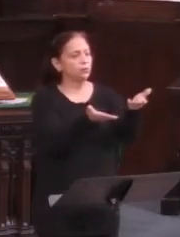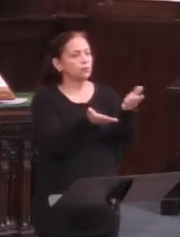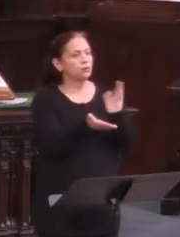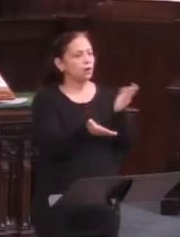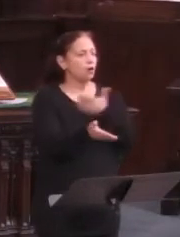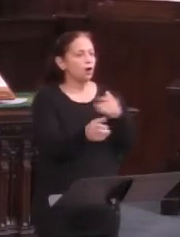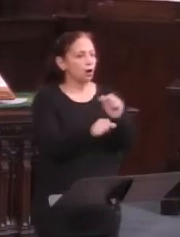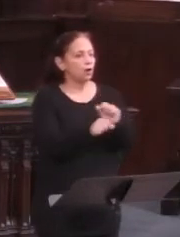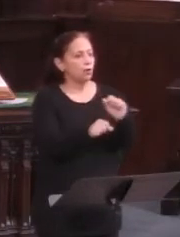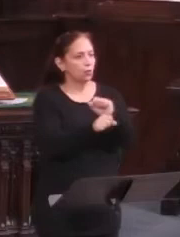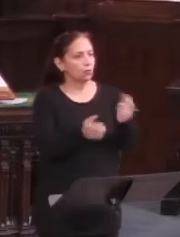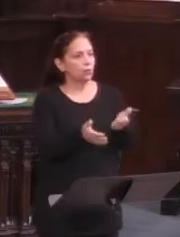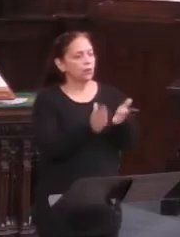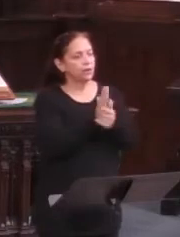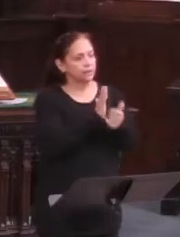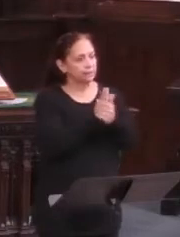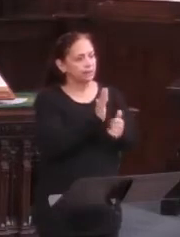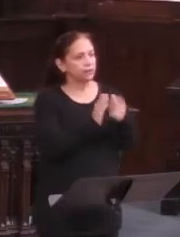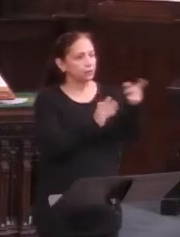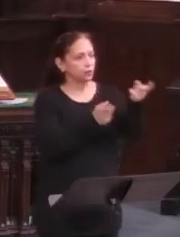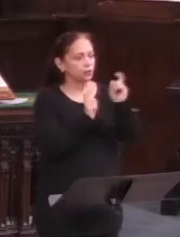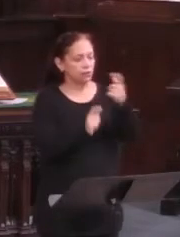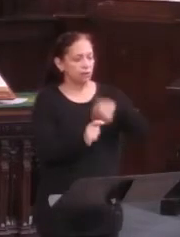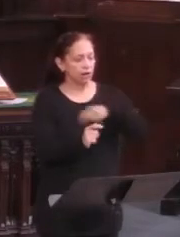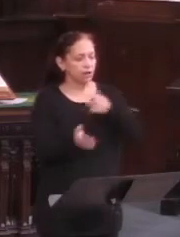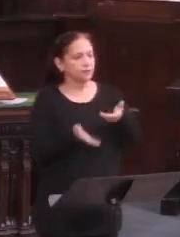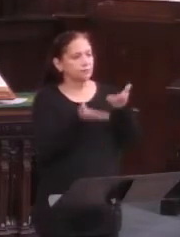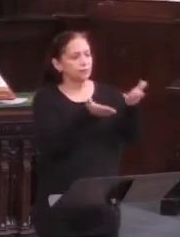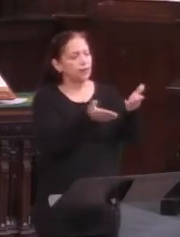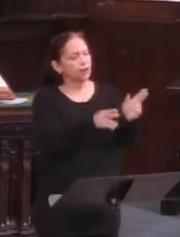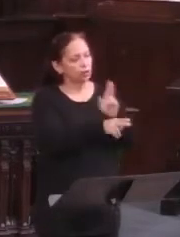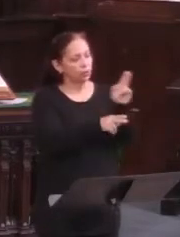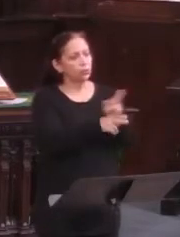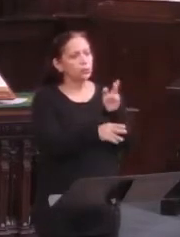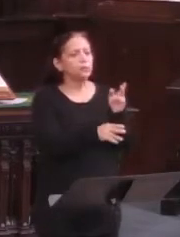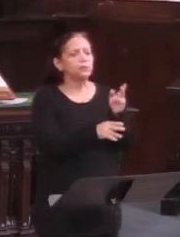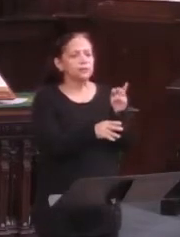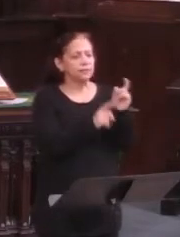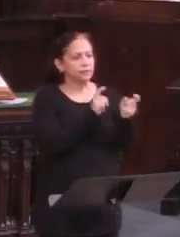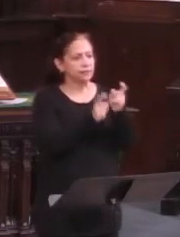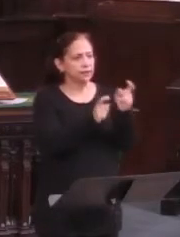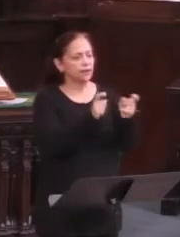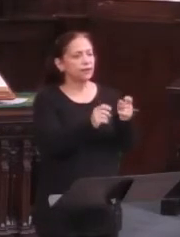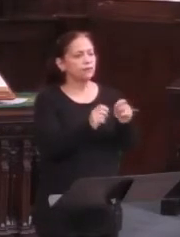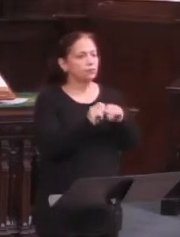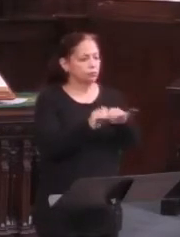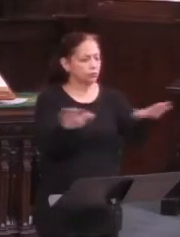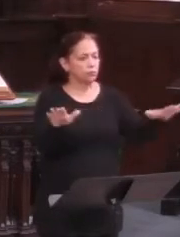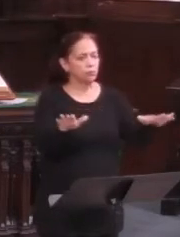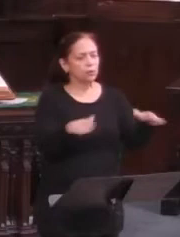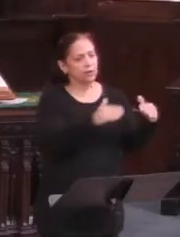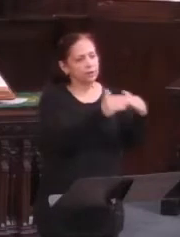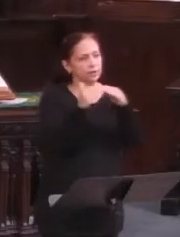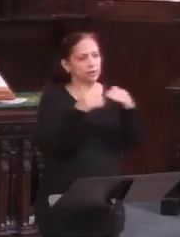our labor and the skills you have given us. Use these gifts to spread justice and love. In Jesus'